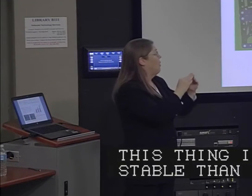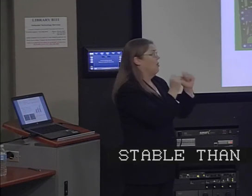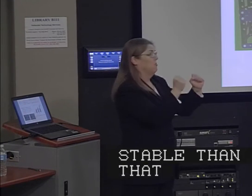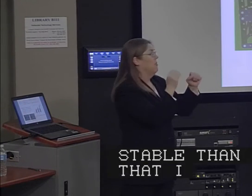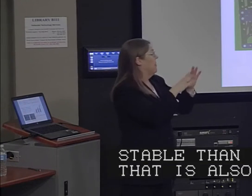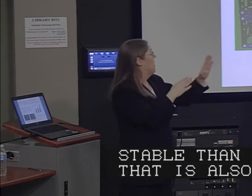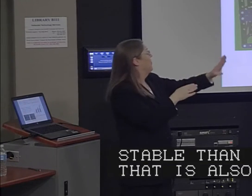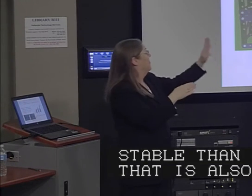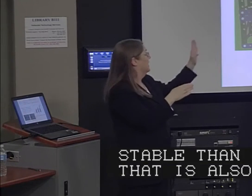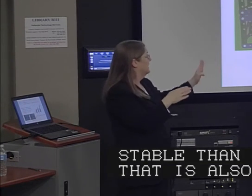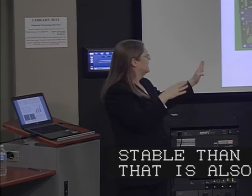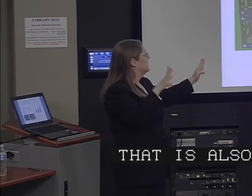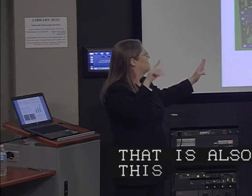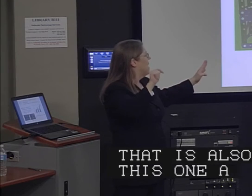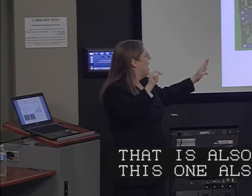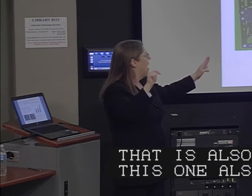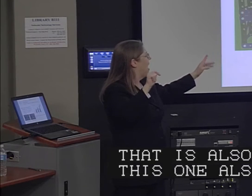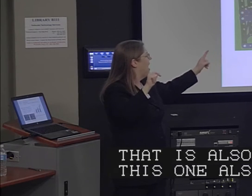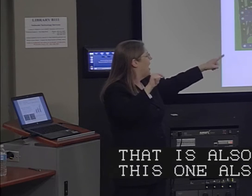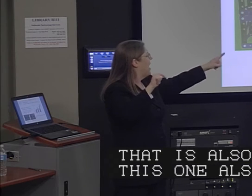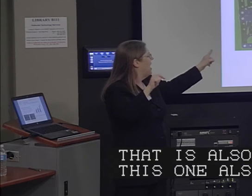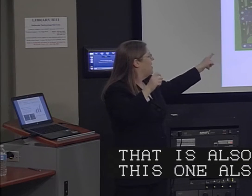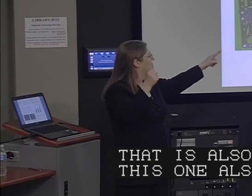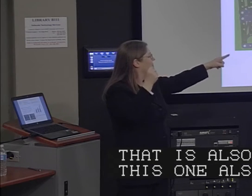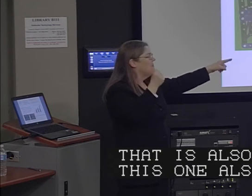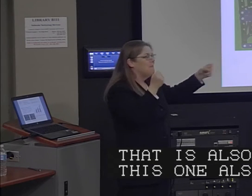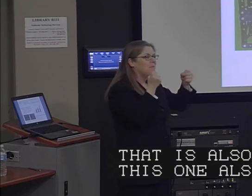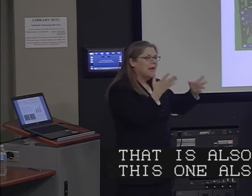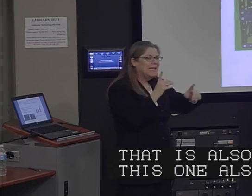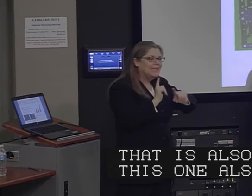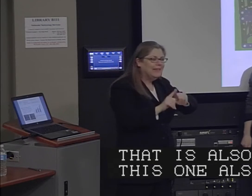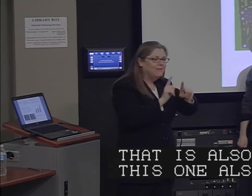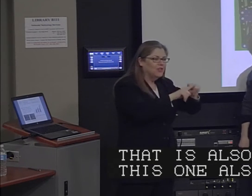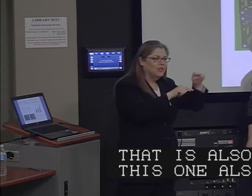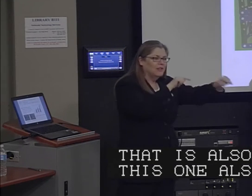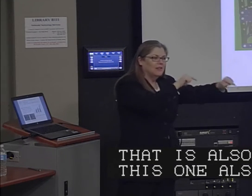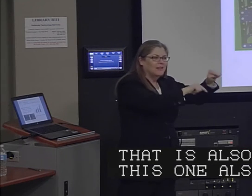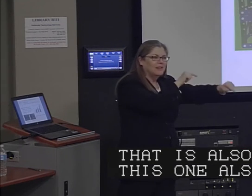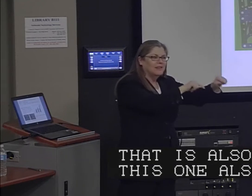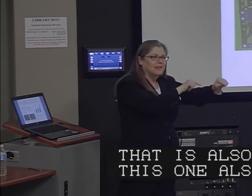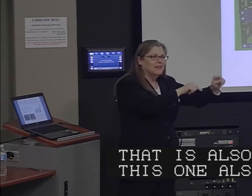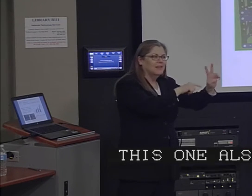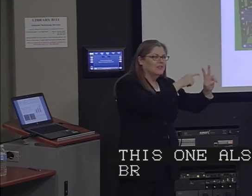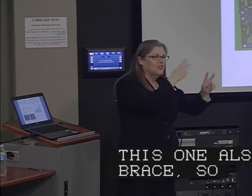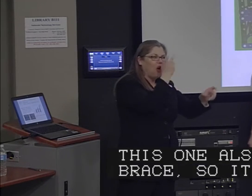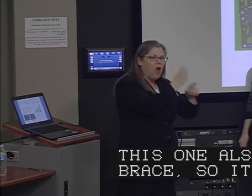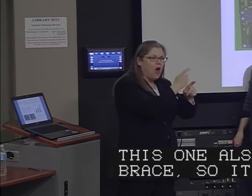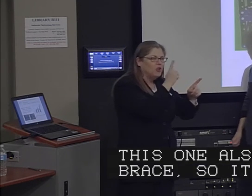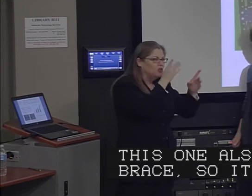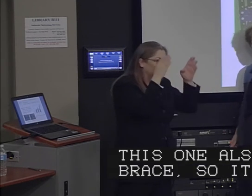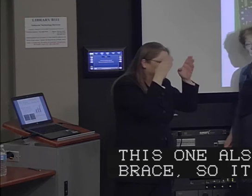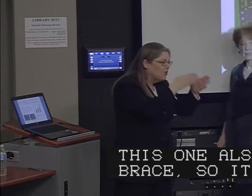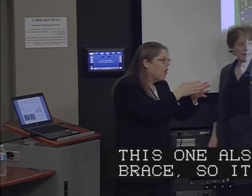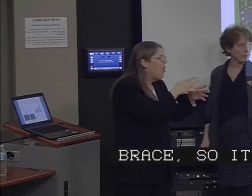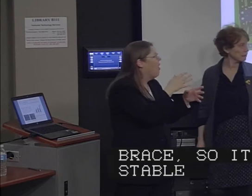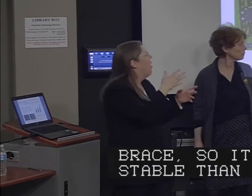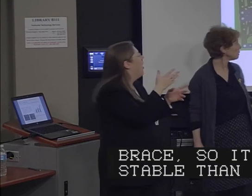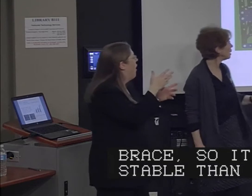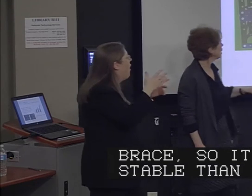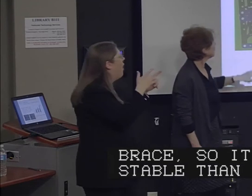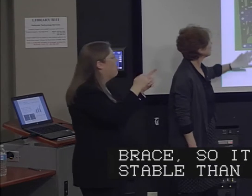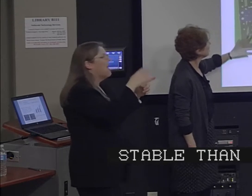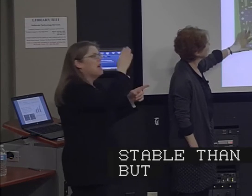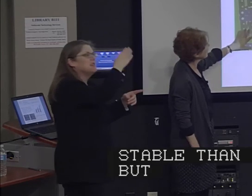one. But here, there's so many different things between these two, it's harder to really zero in on, oh, that one has a